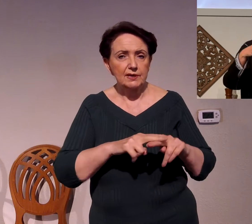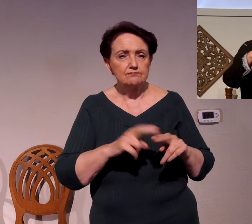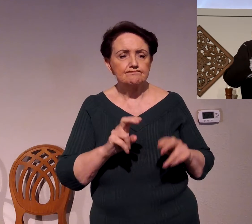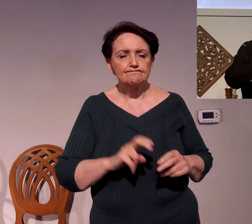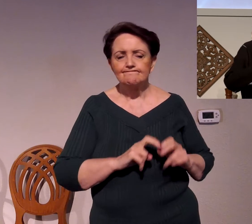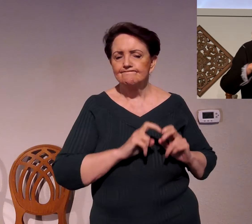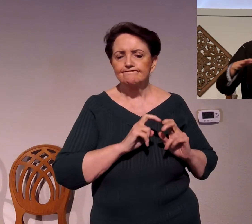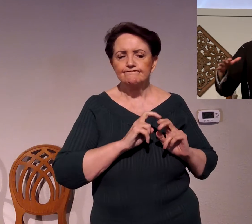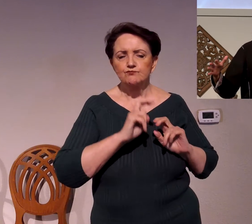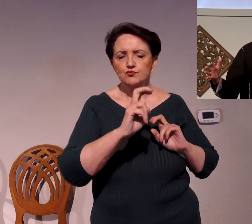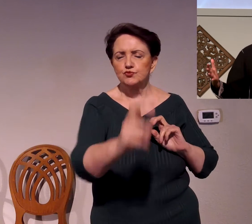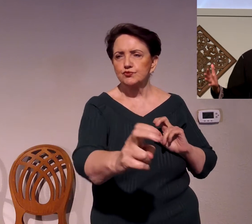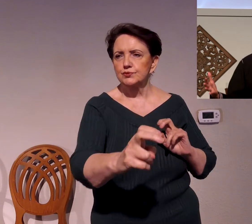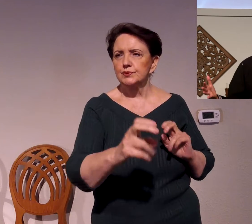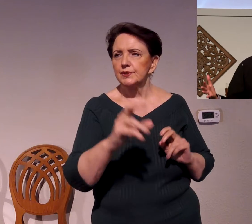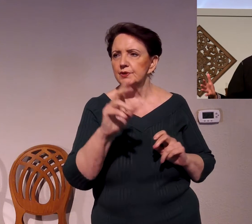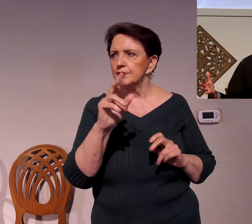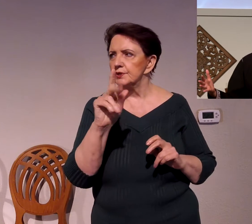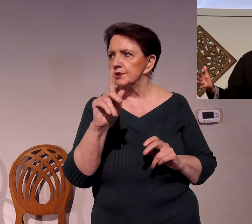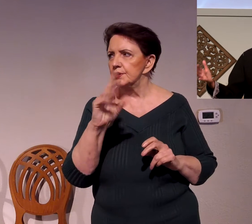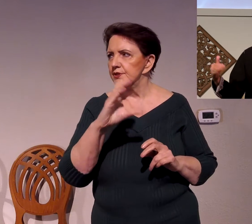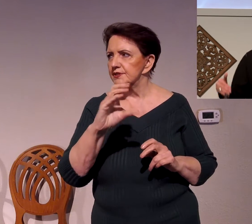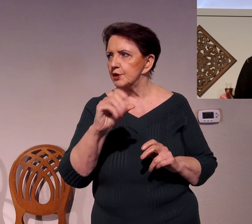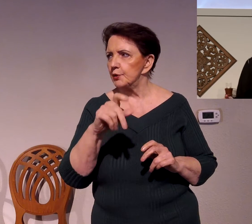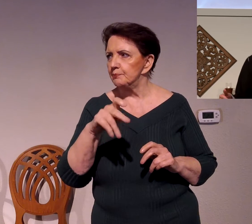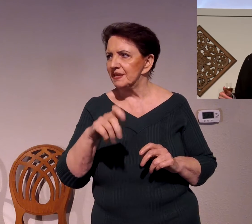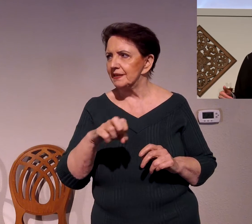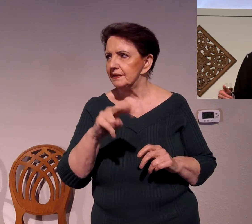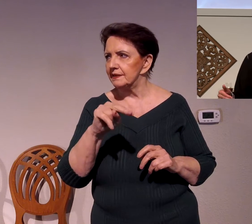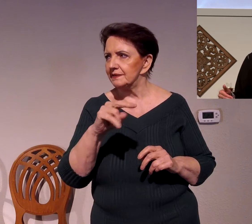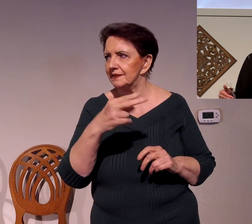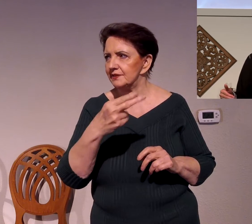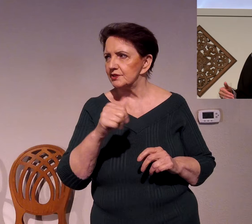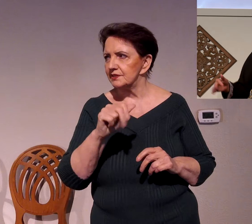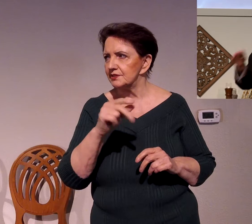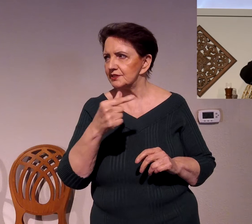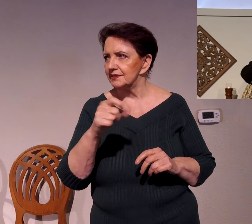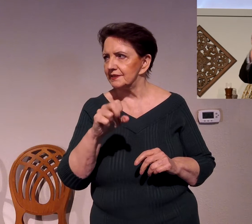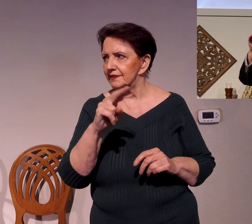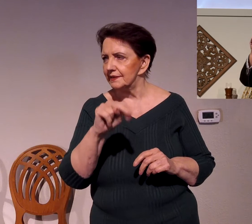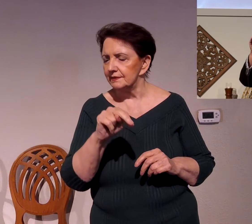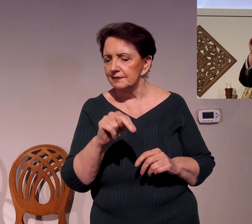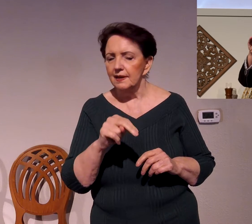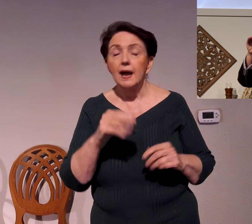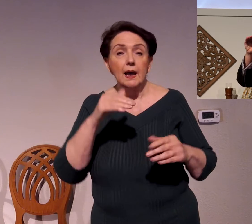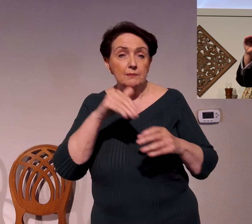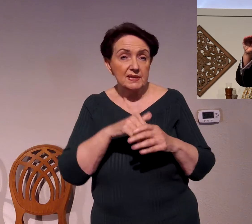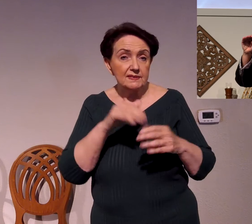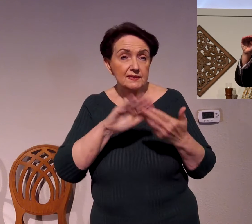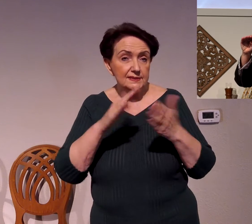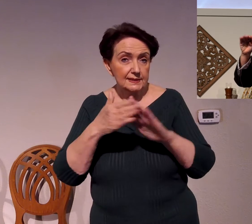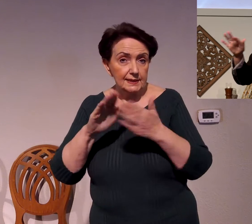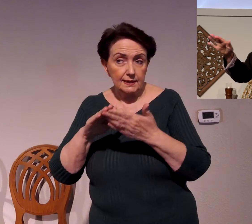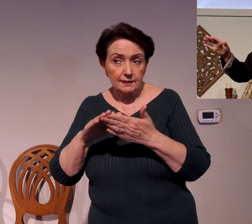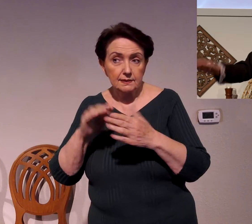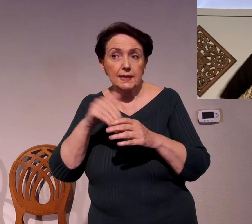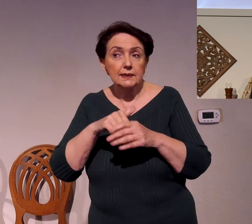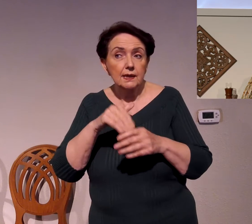it was completely different than I had expected, because now I'm in the city, in an apartment.